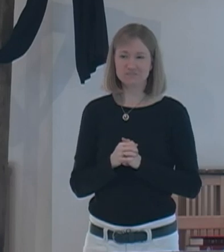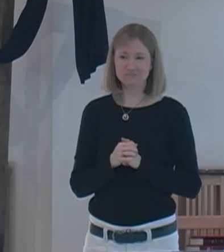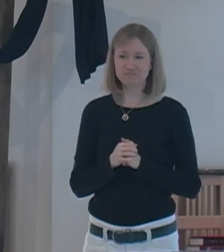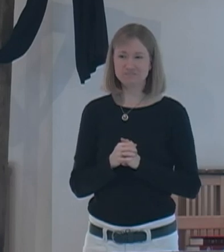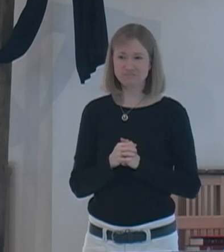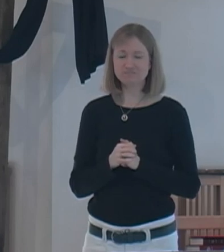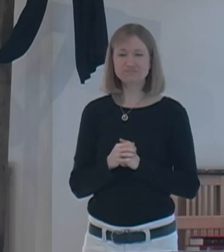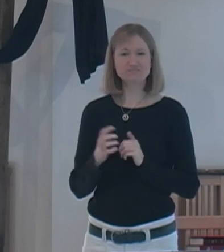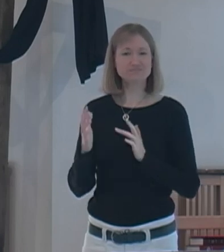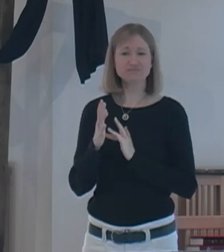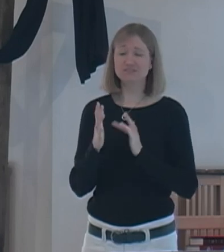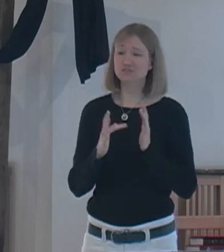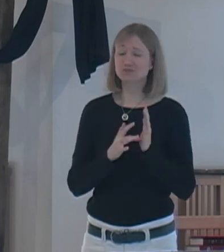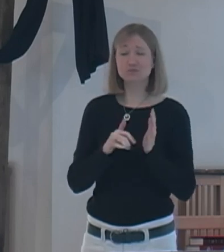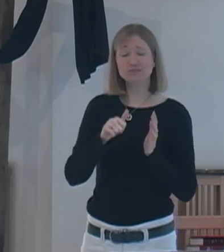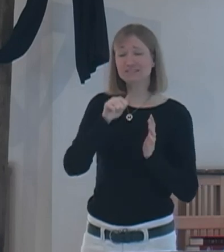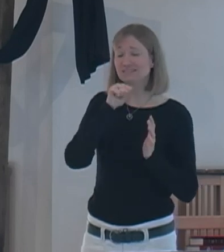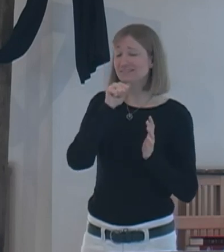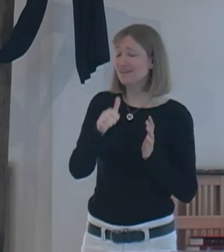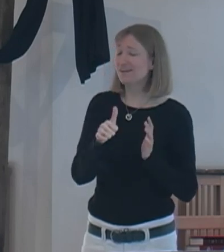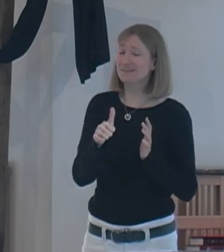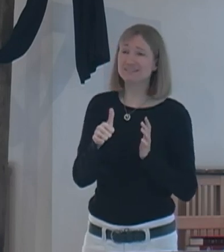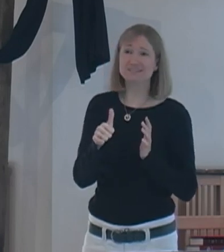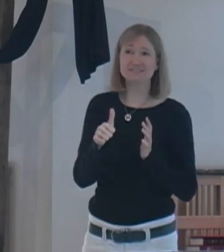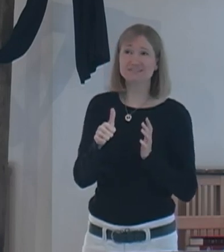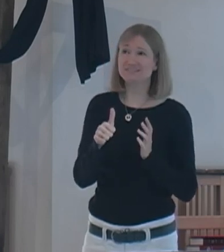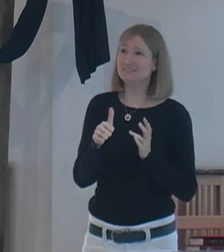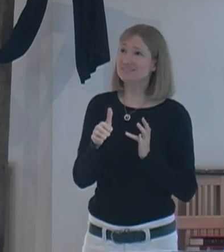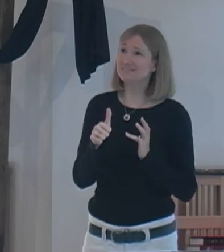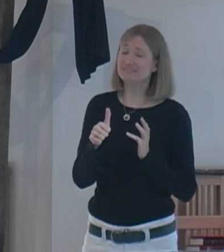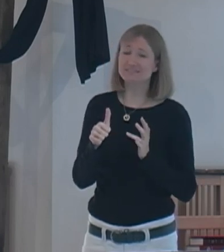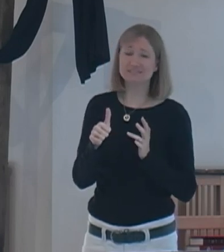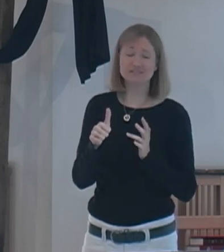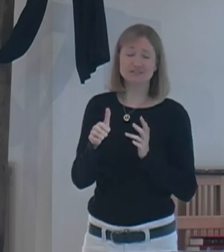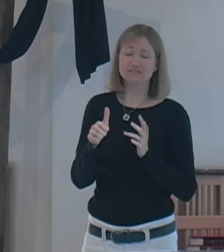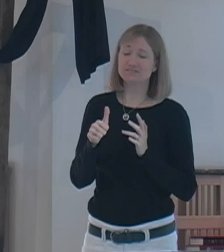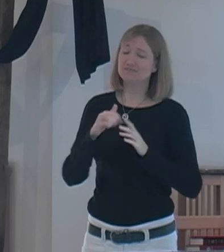Jesus is not going to let anything come in between you and him.